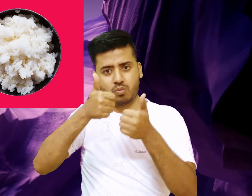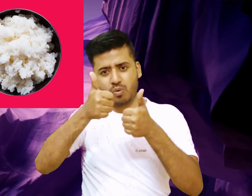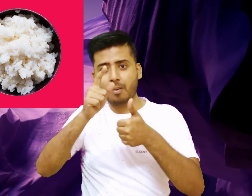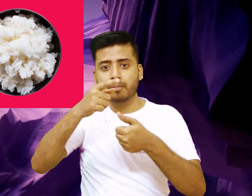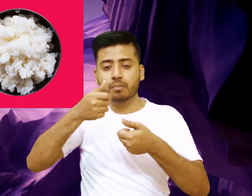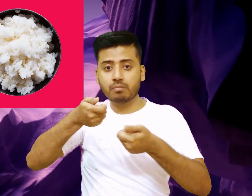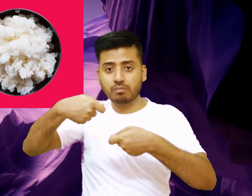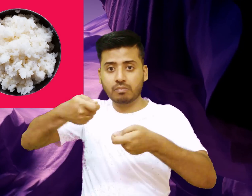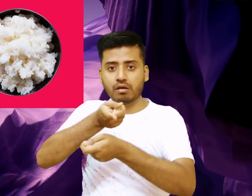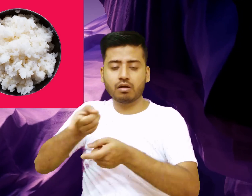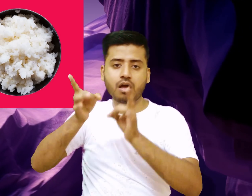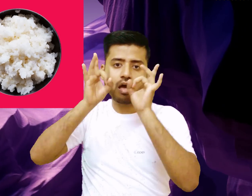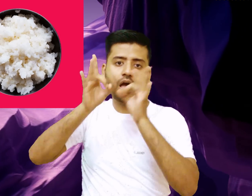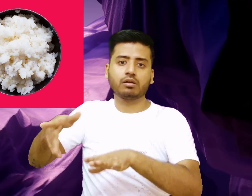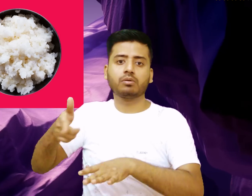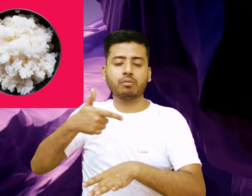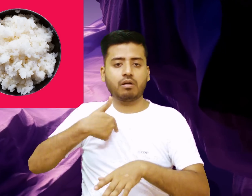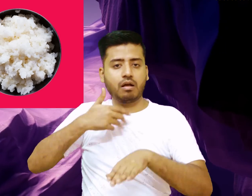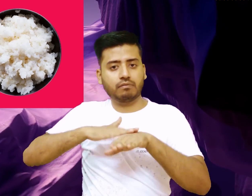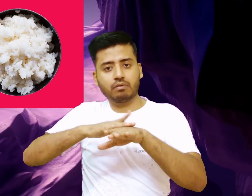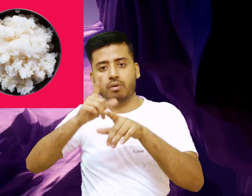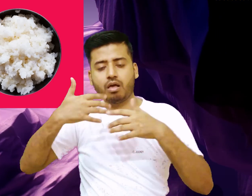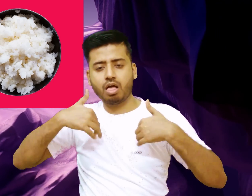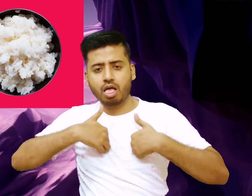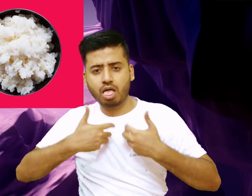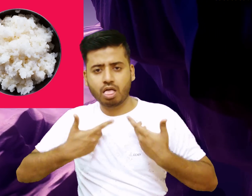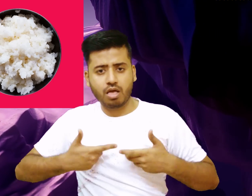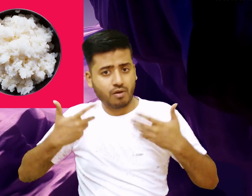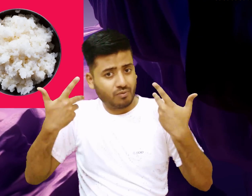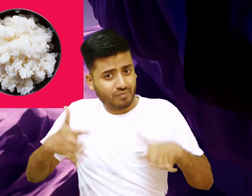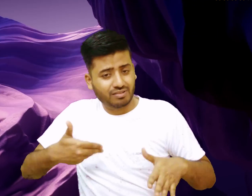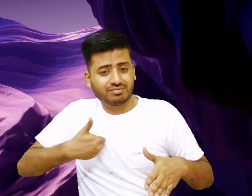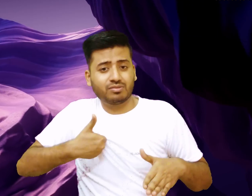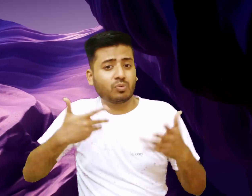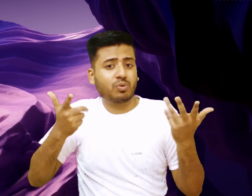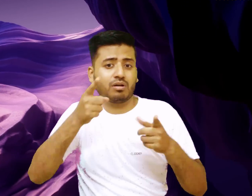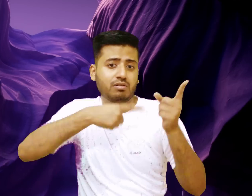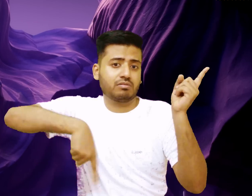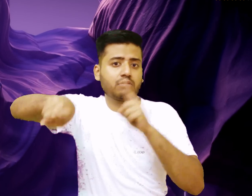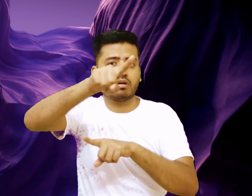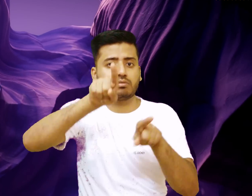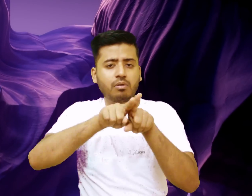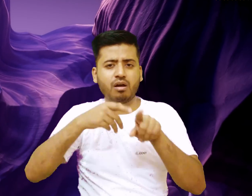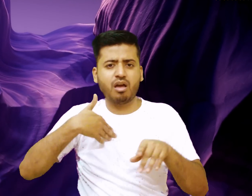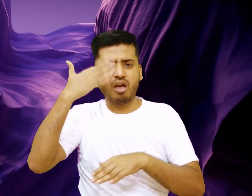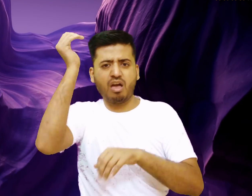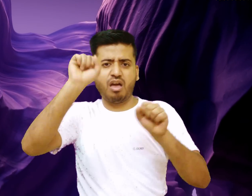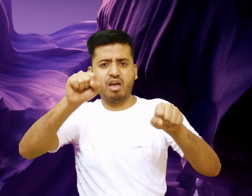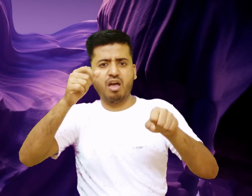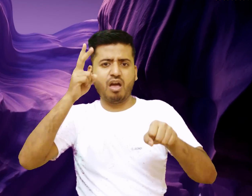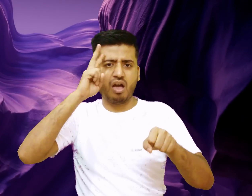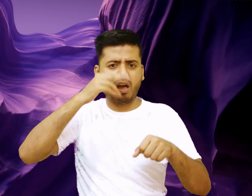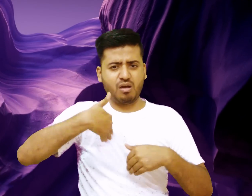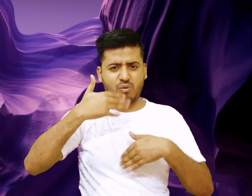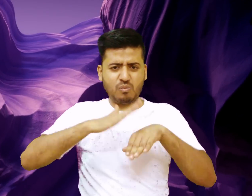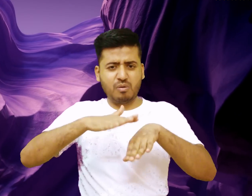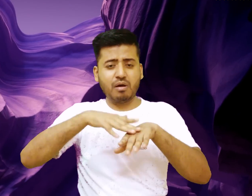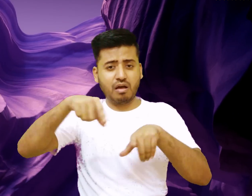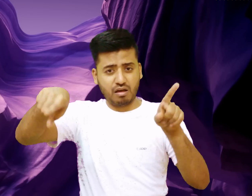rice over white rice whenever possible. Limit sodium. Be mindful of the sodium content in rice dishes and choose